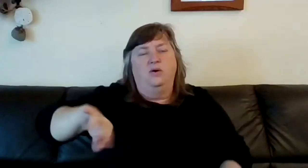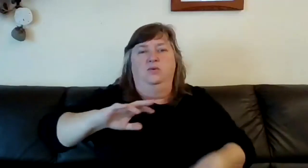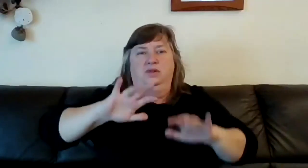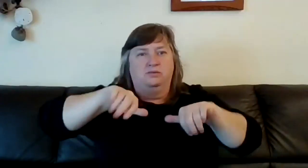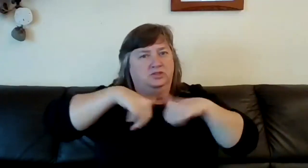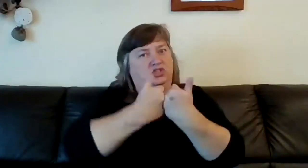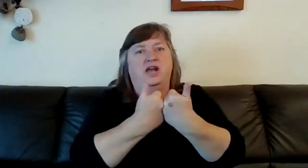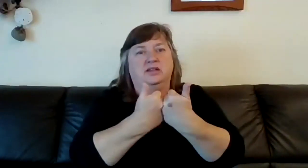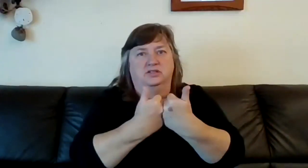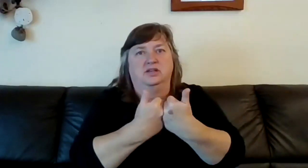Wow, that was challenging.